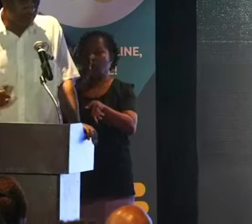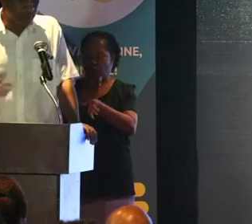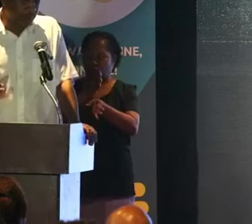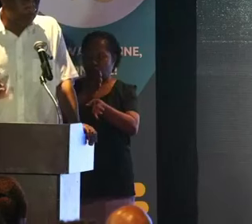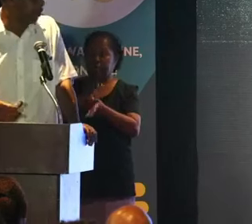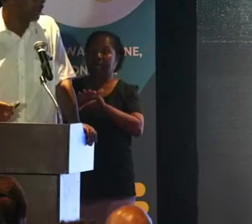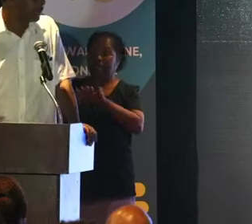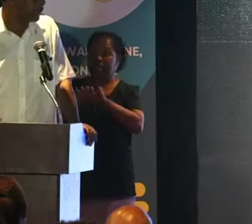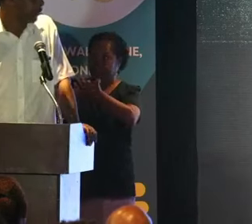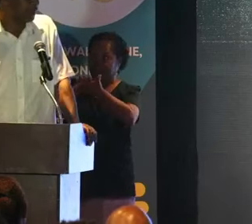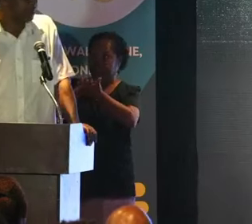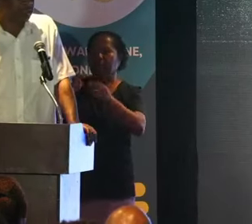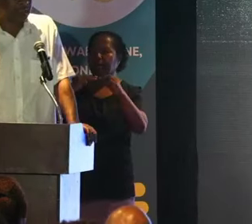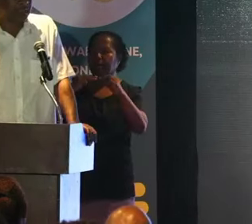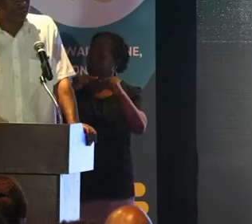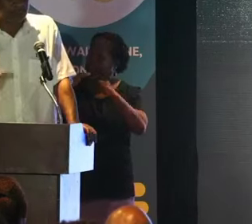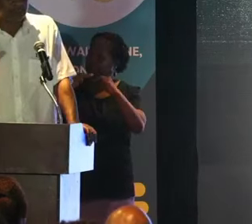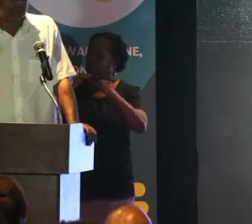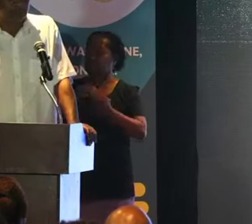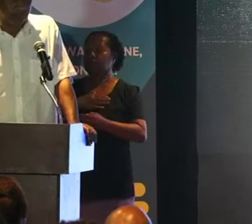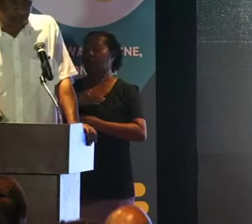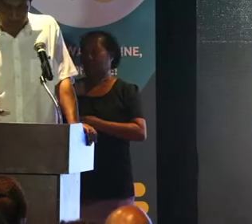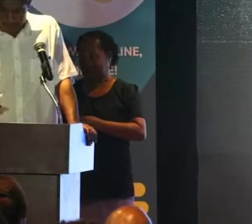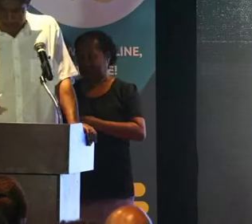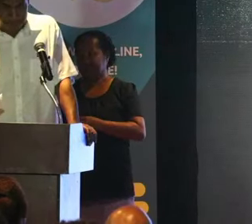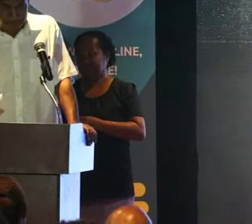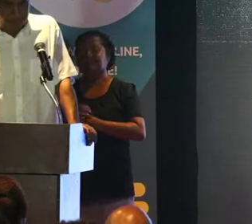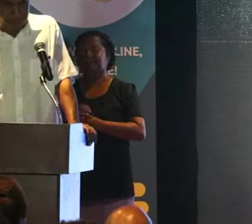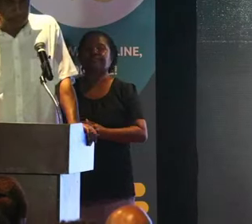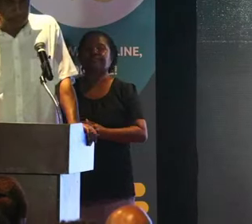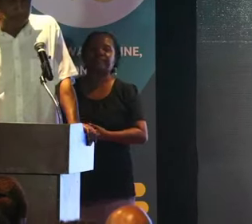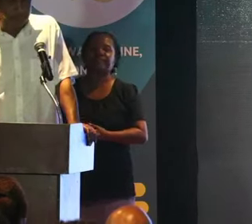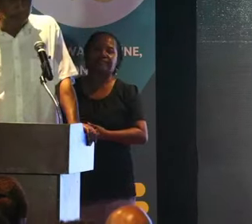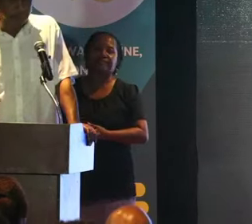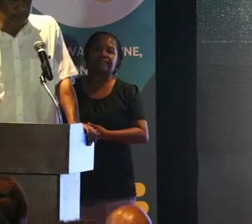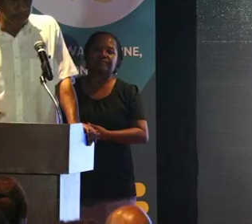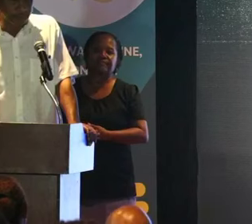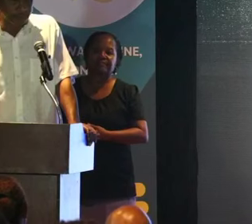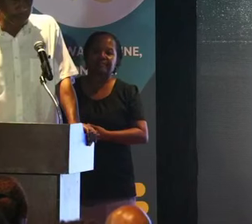your compliance requirements as you are going forward.